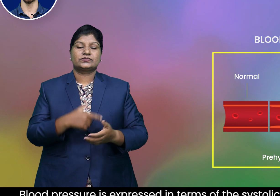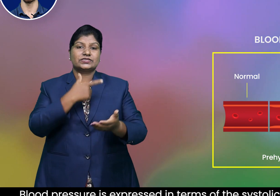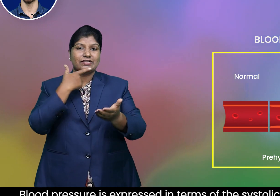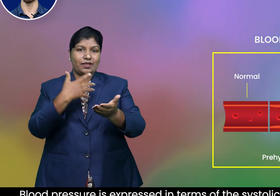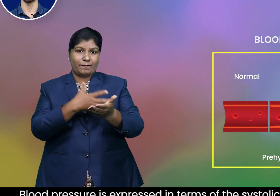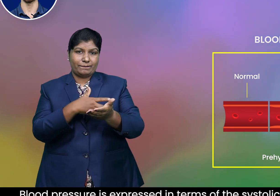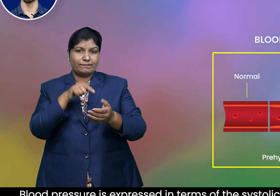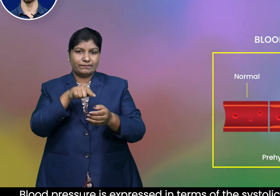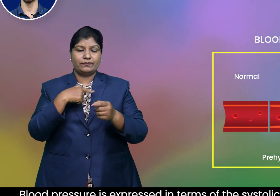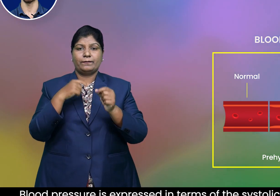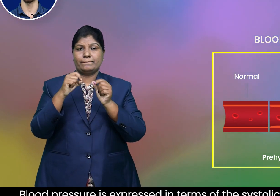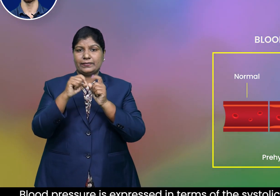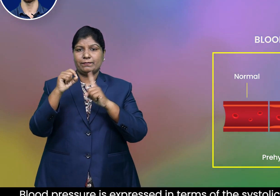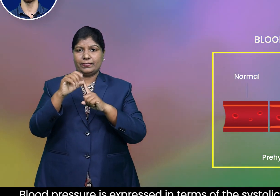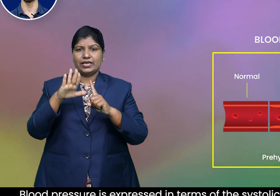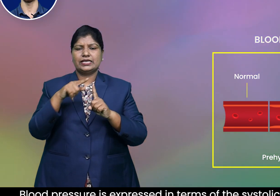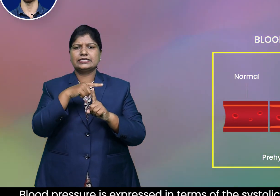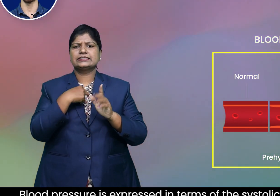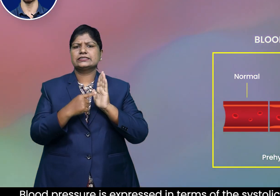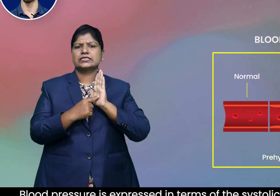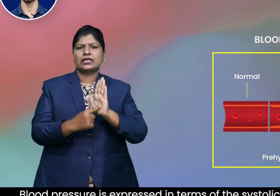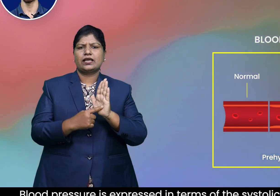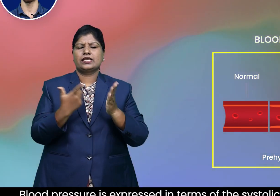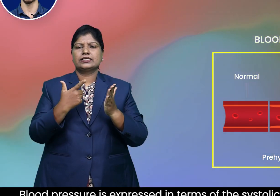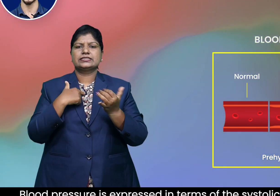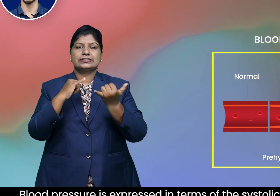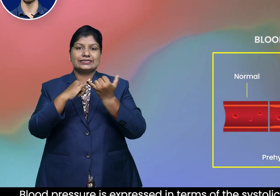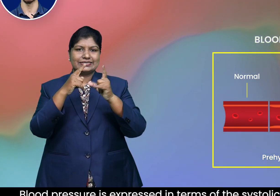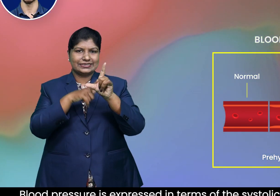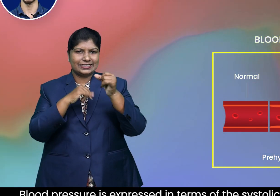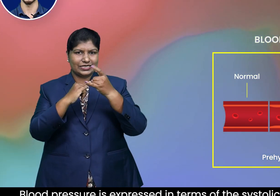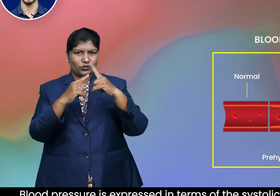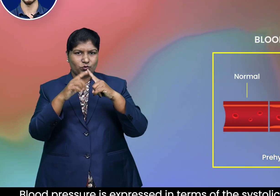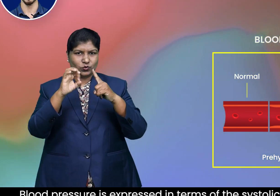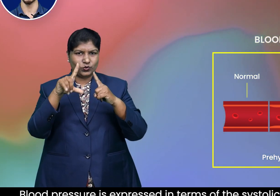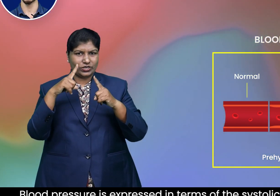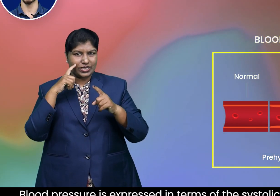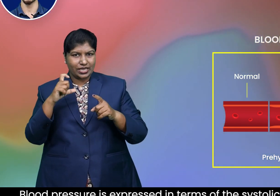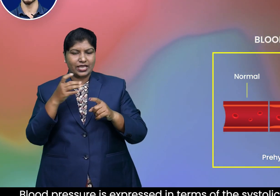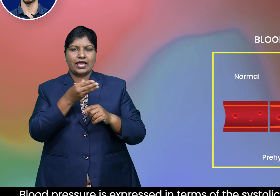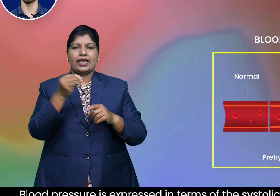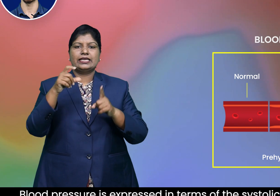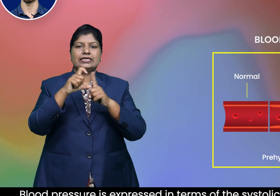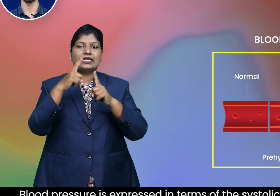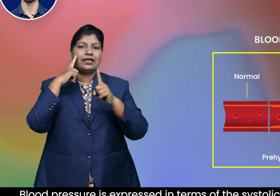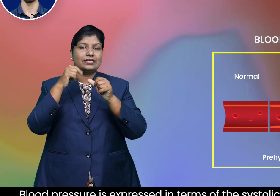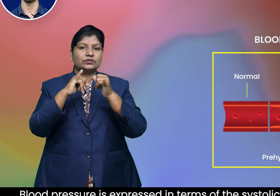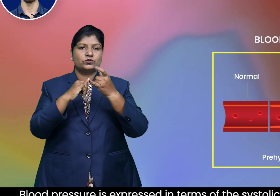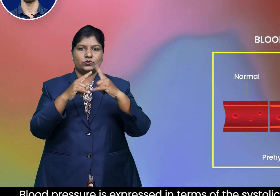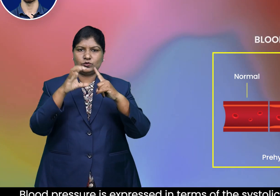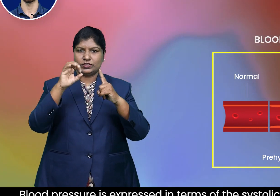Blood pressure is expressed in terms of systolic and diastolic pressure.